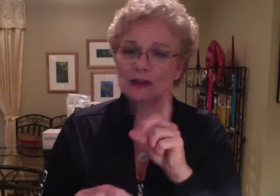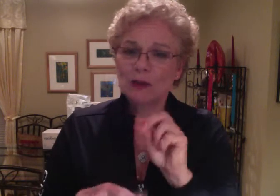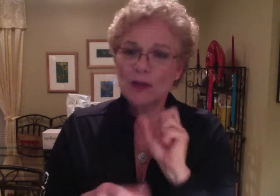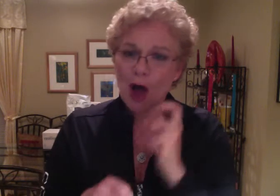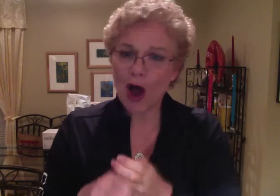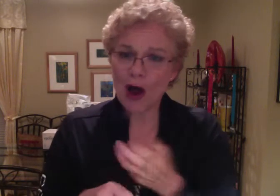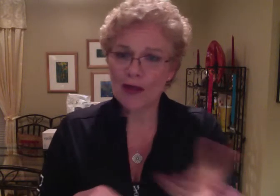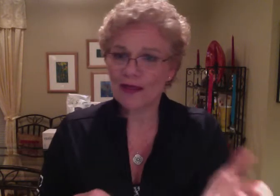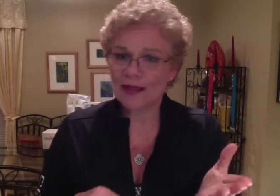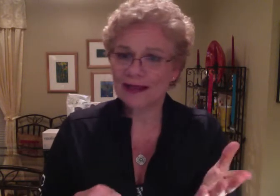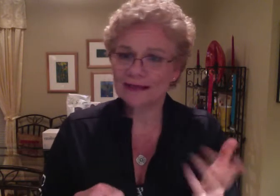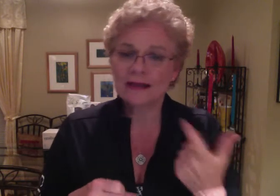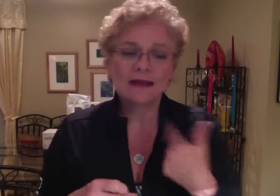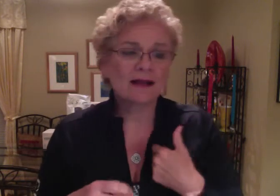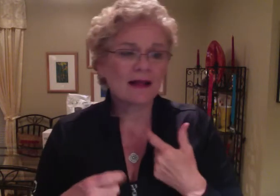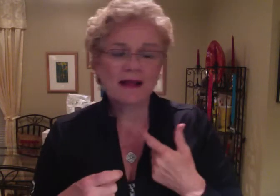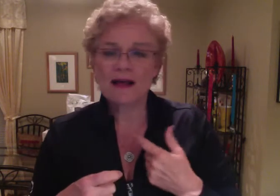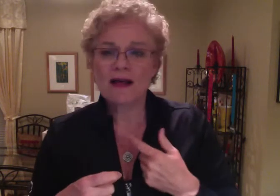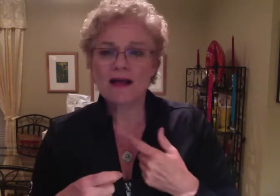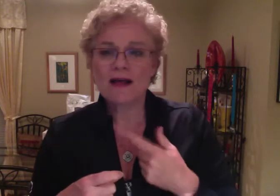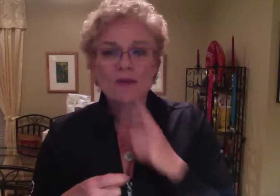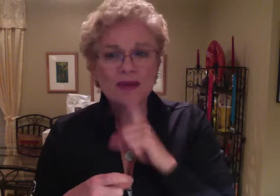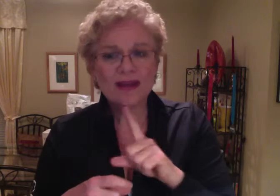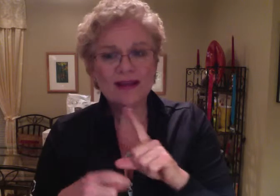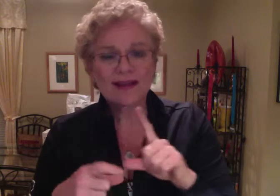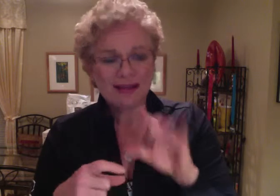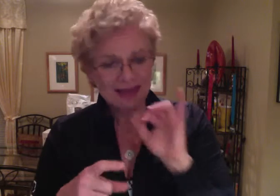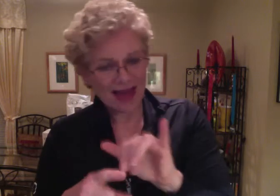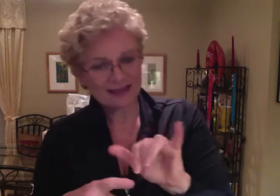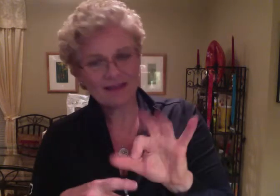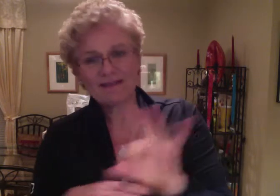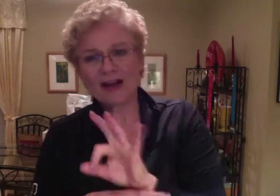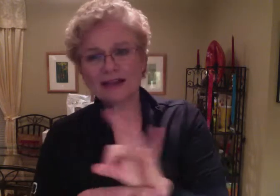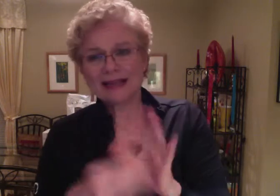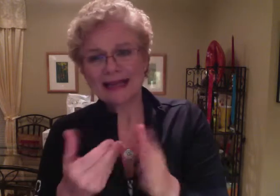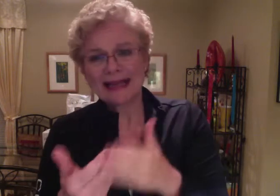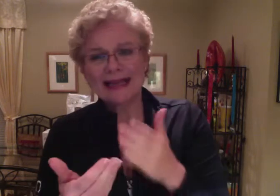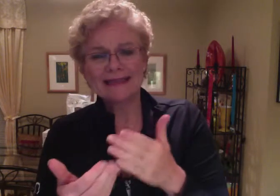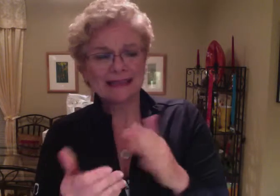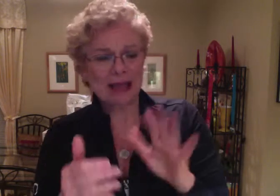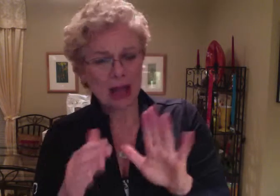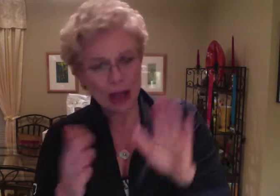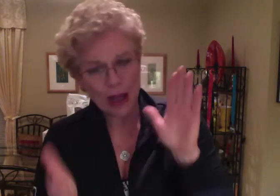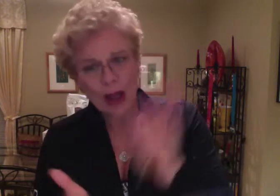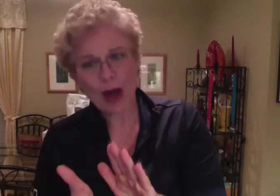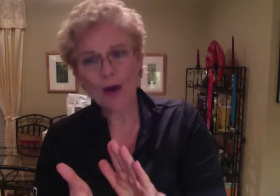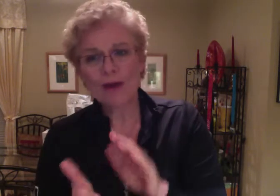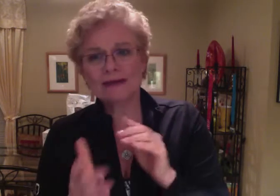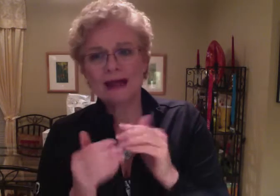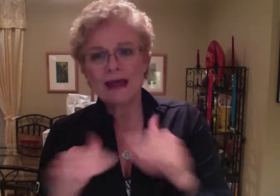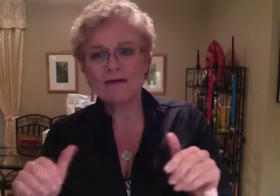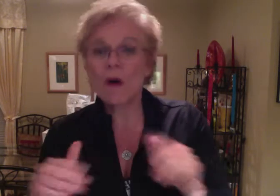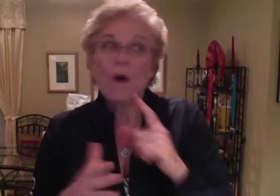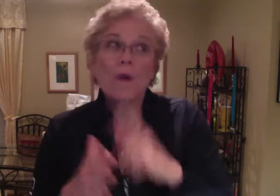purpose functioning at the lowest level, which is the easiest way. And our world is very big on what's easy. This saves me time. This